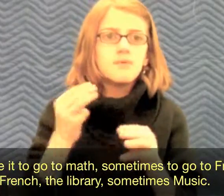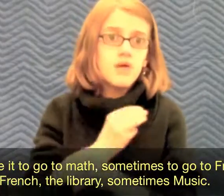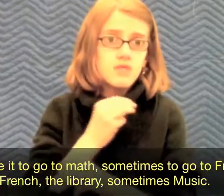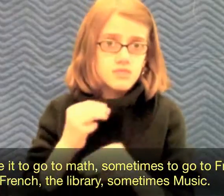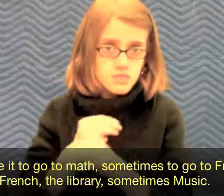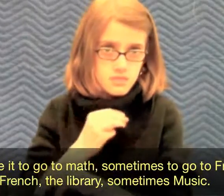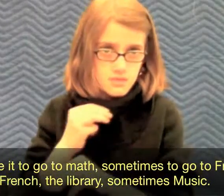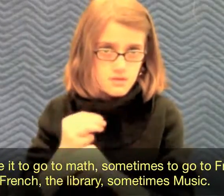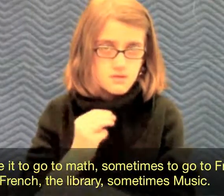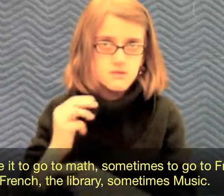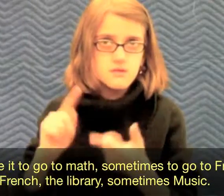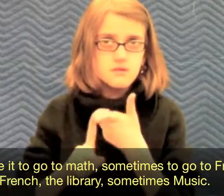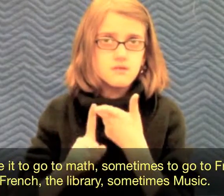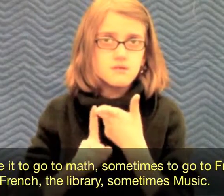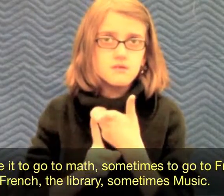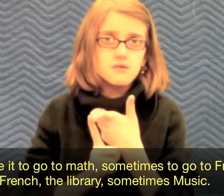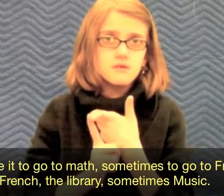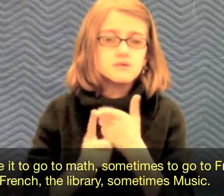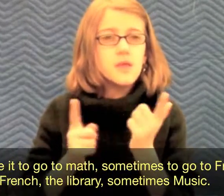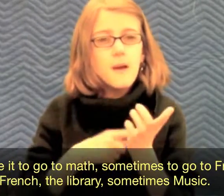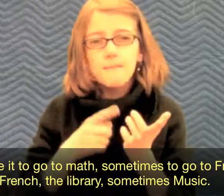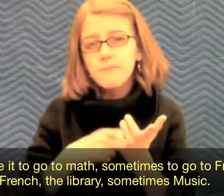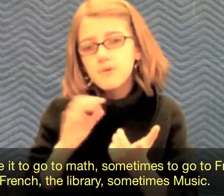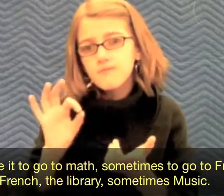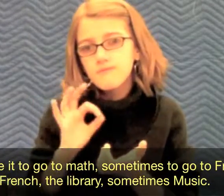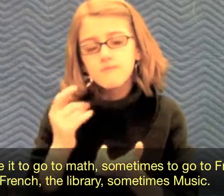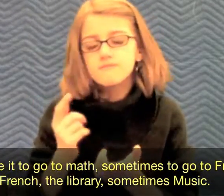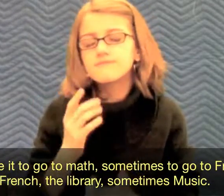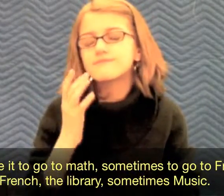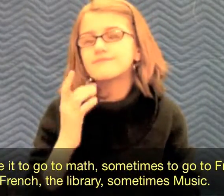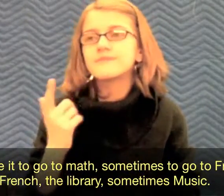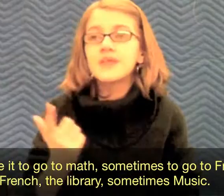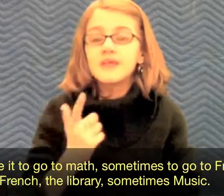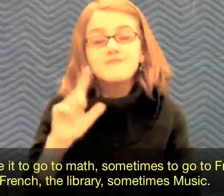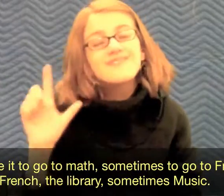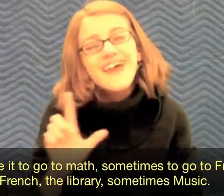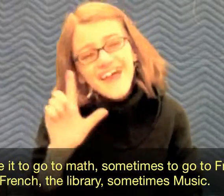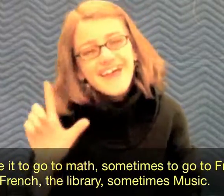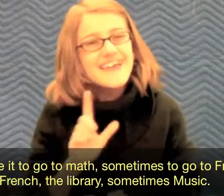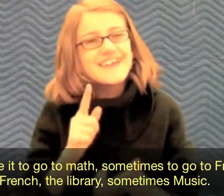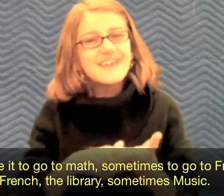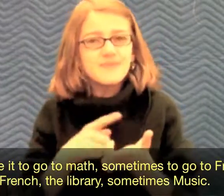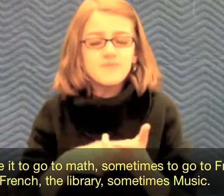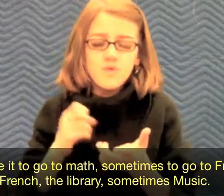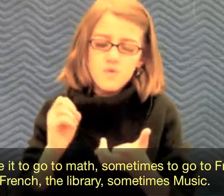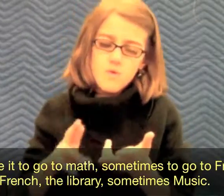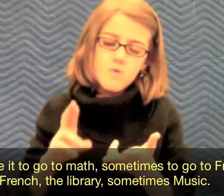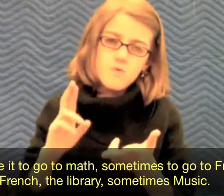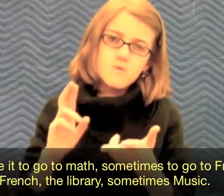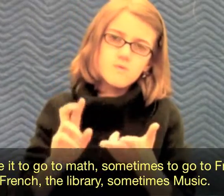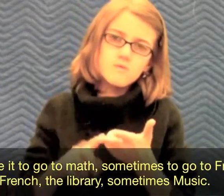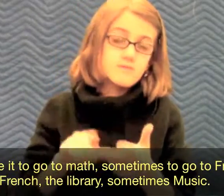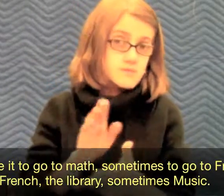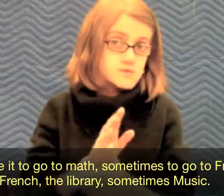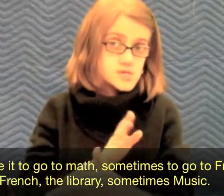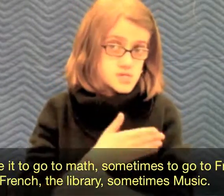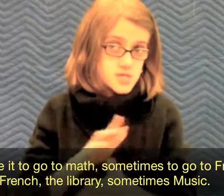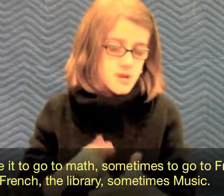I use it to go to math, sometimes to go to French, not French, the library, sometimes to